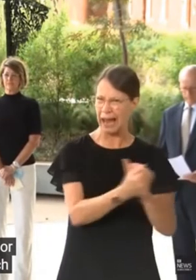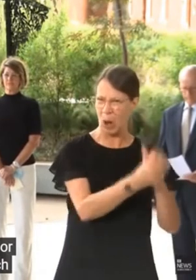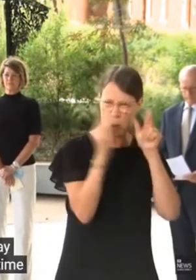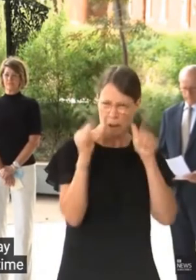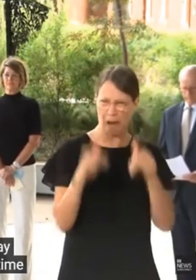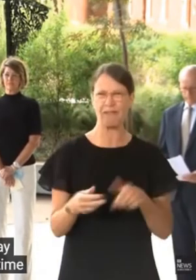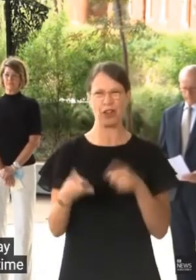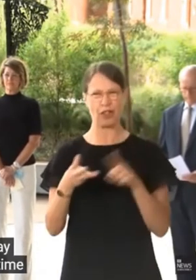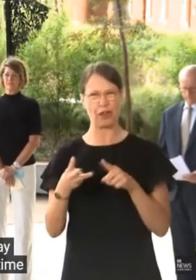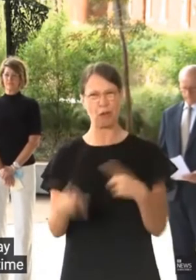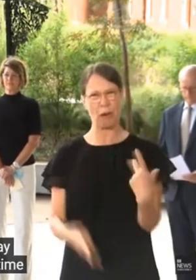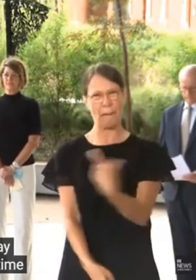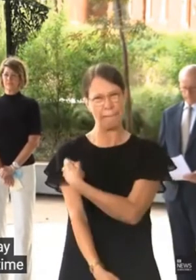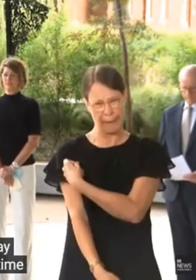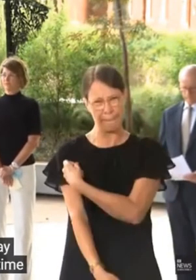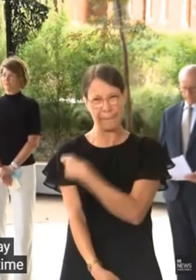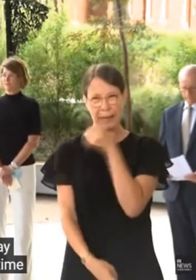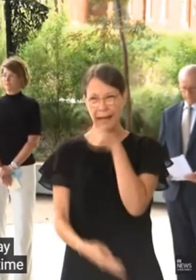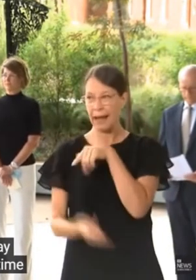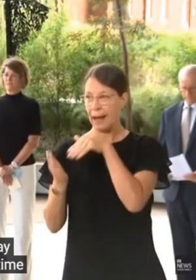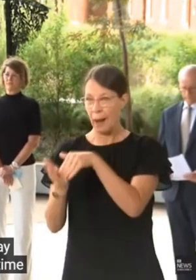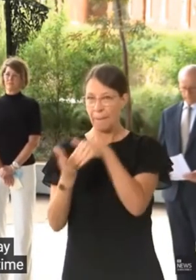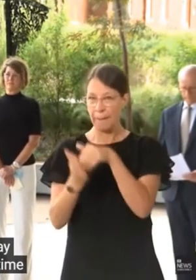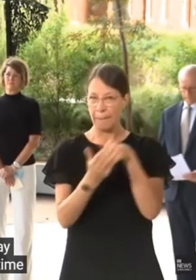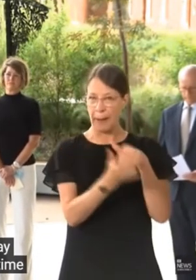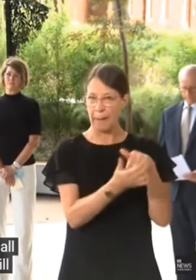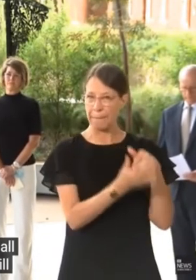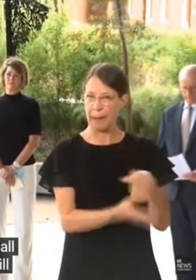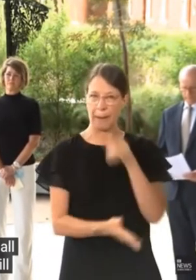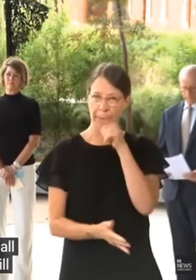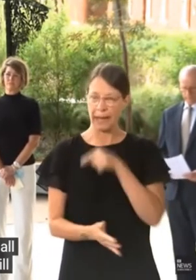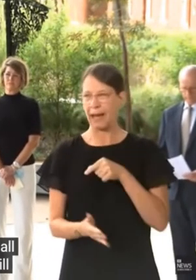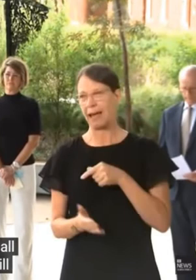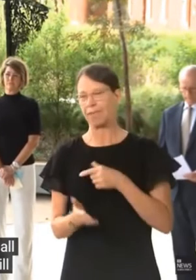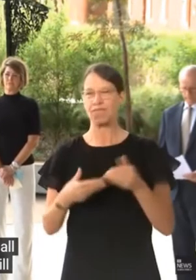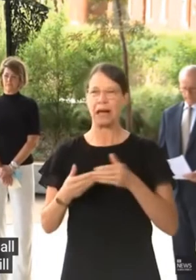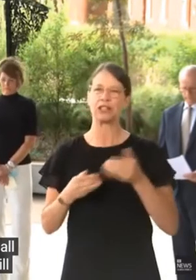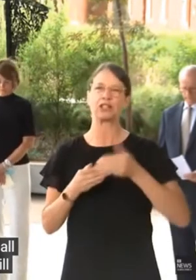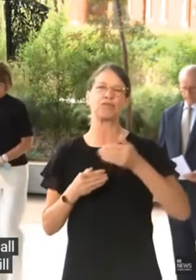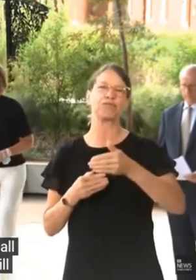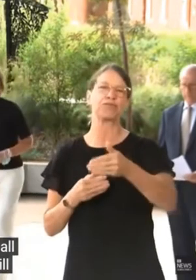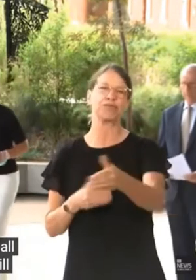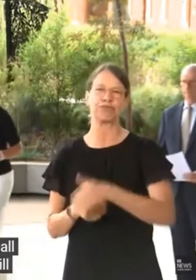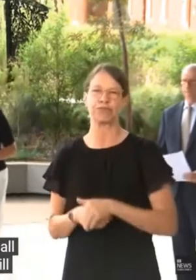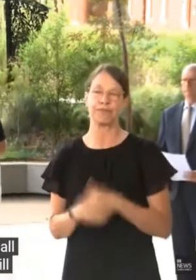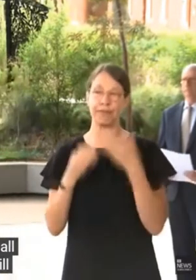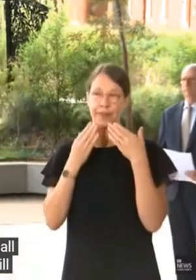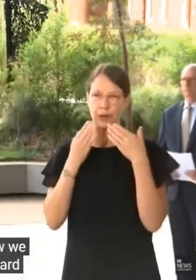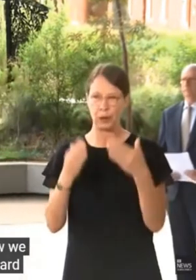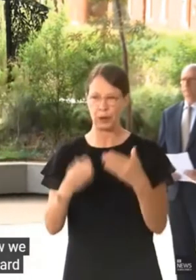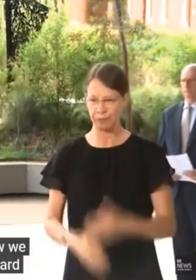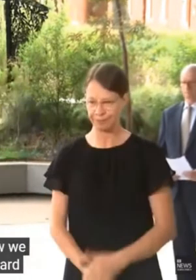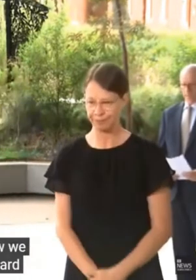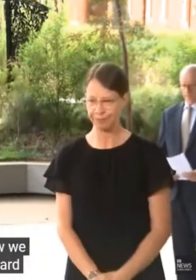get boosted. It will make a huge difference to how we manage this virus going forward. Thank you.